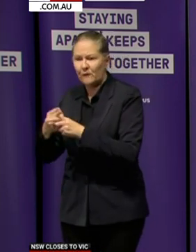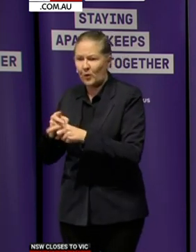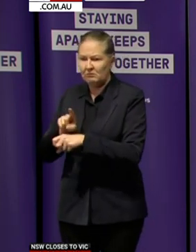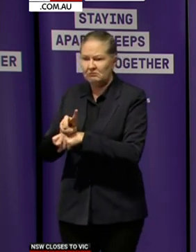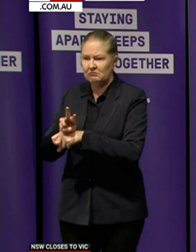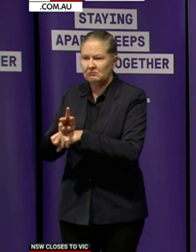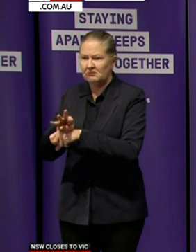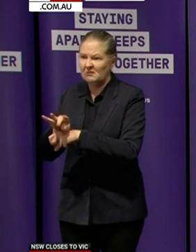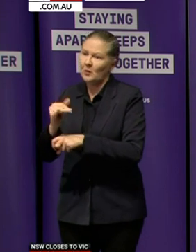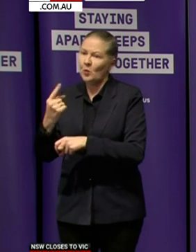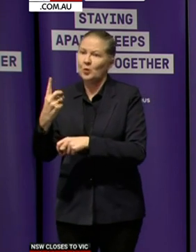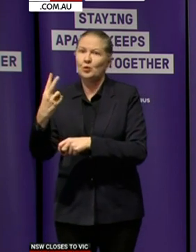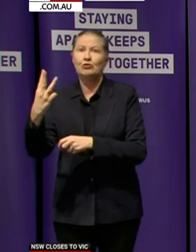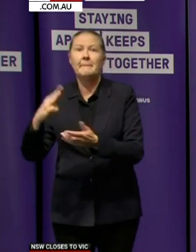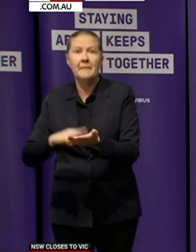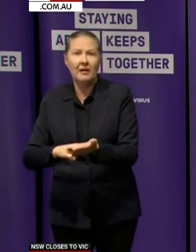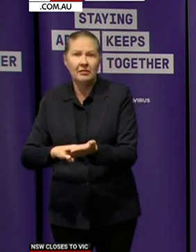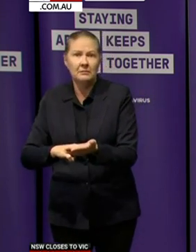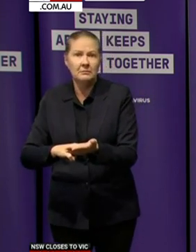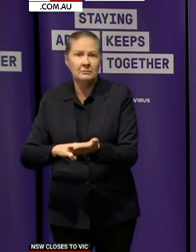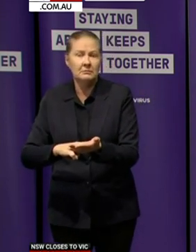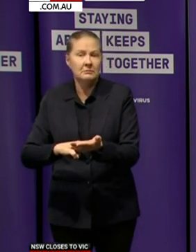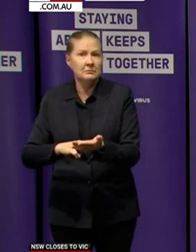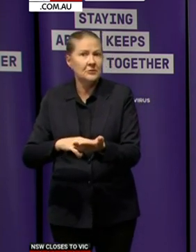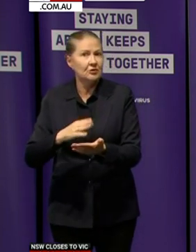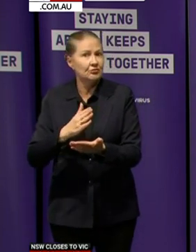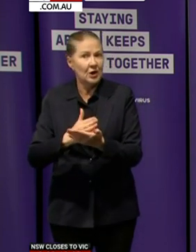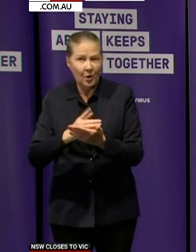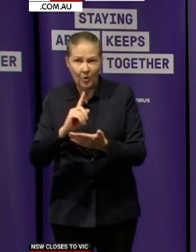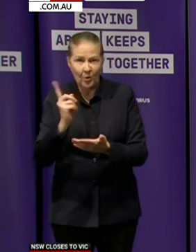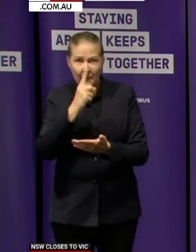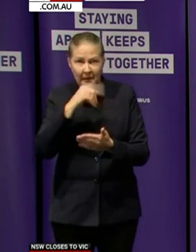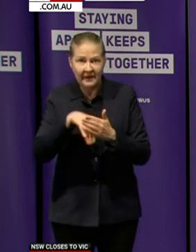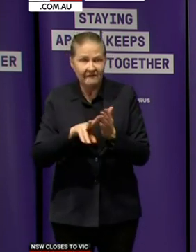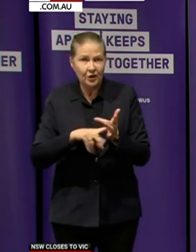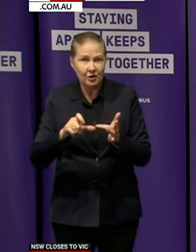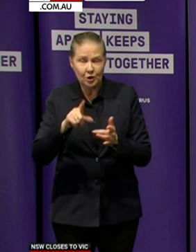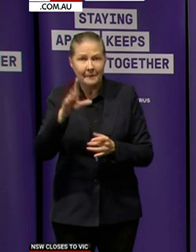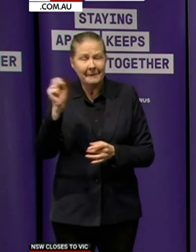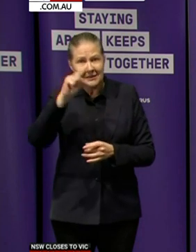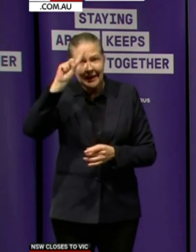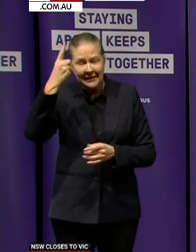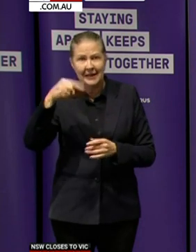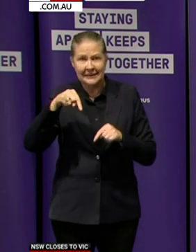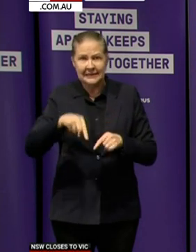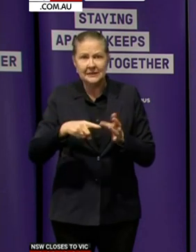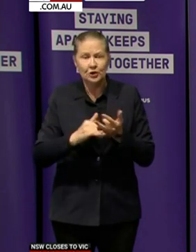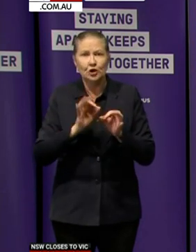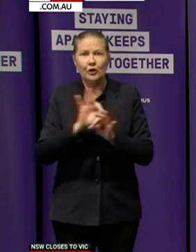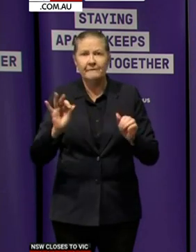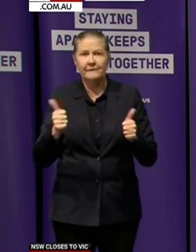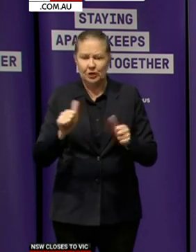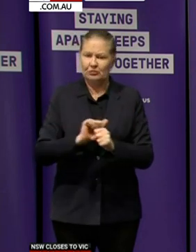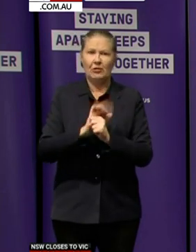and months. Again, every Victorian needs to understand this is not over. It is not something you